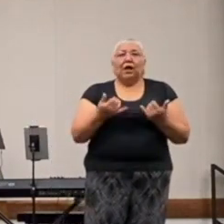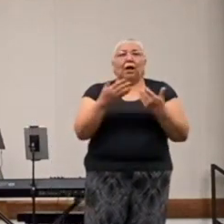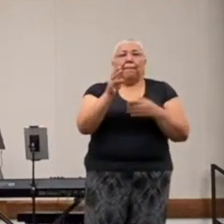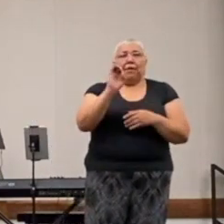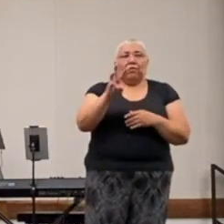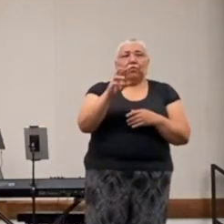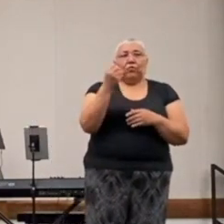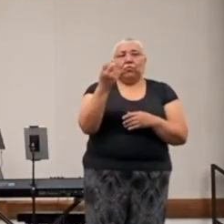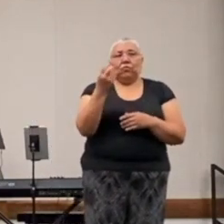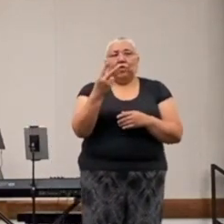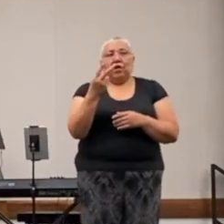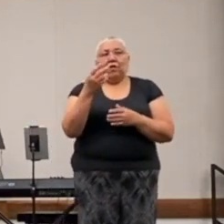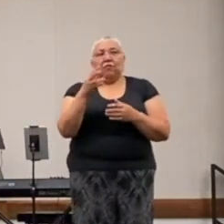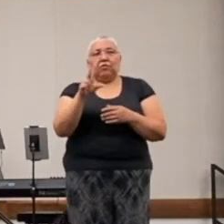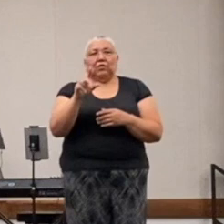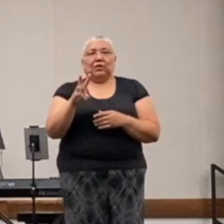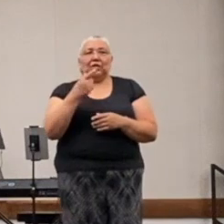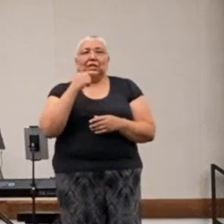Matthew 12:36 says this.